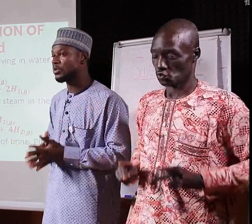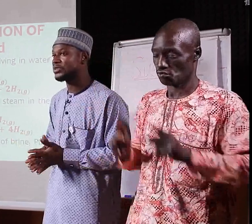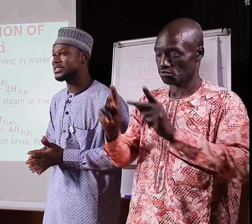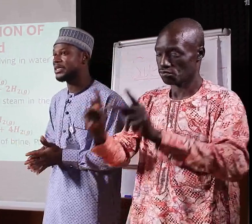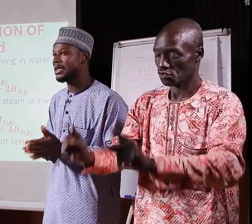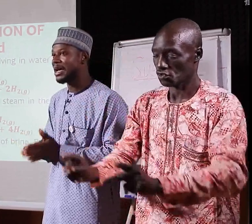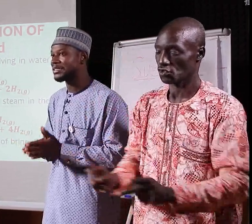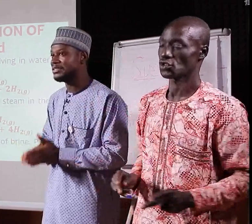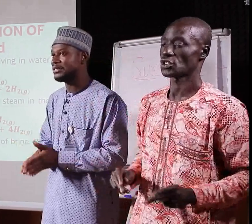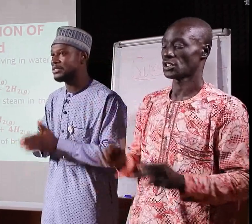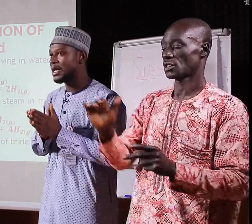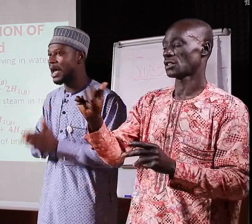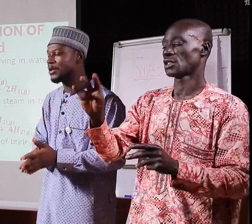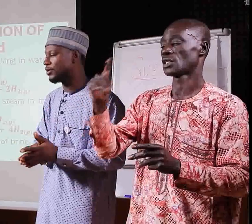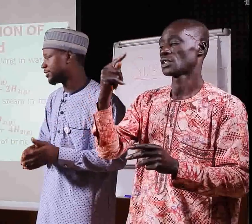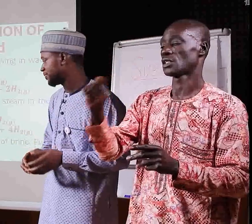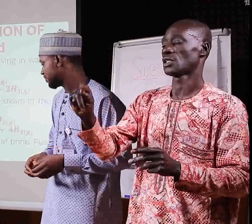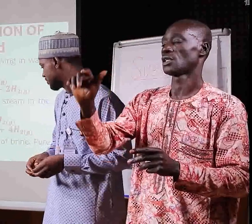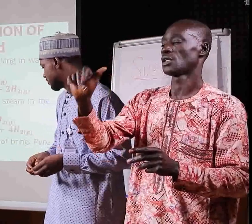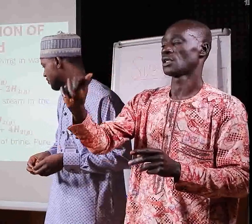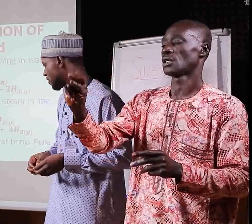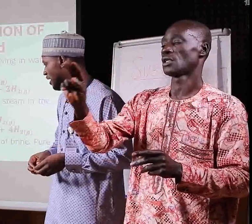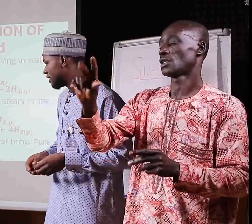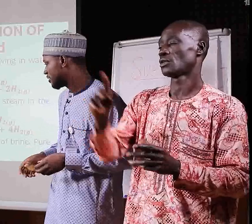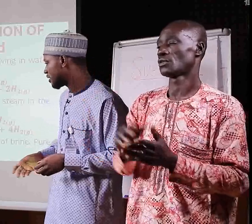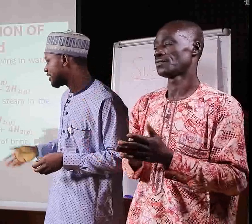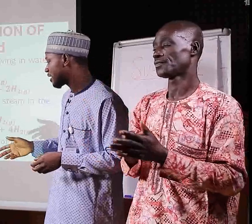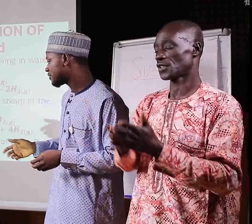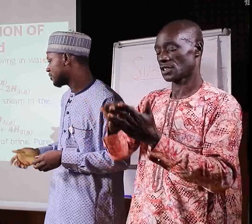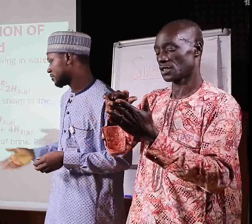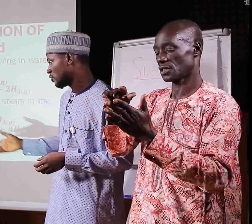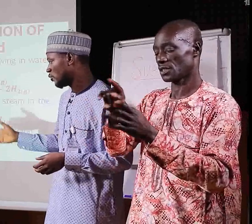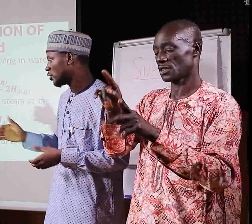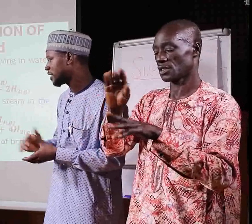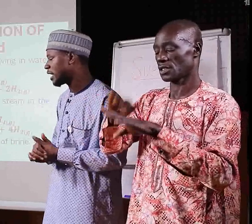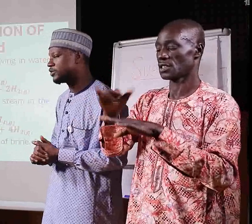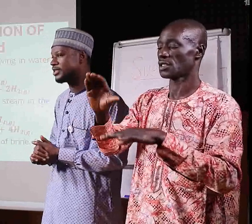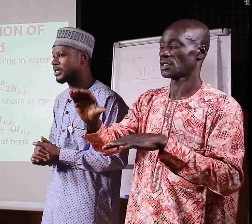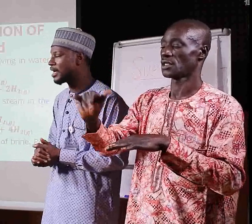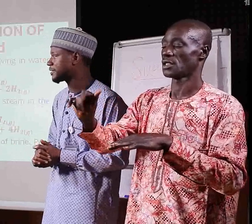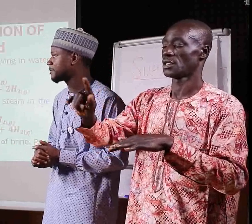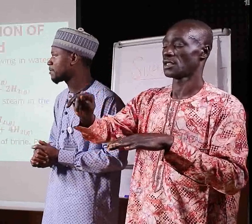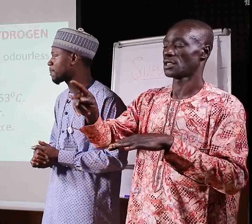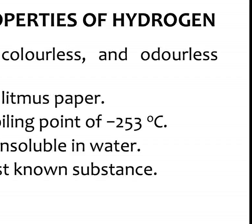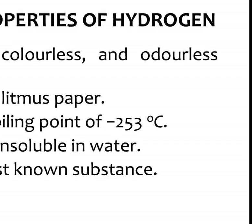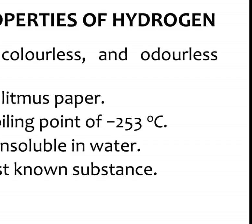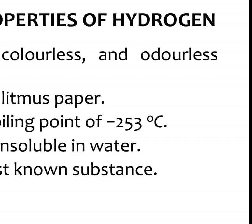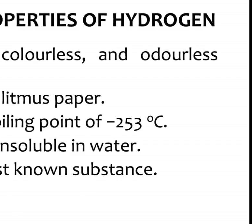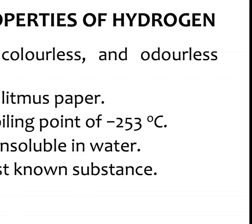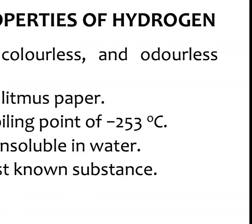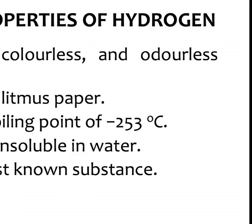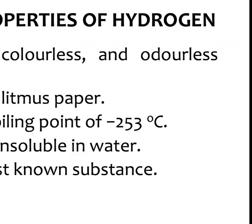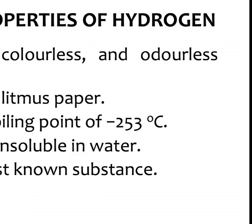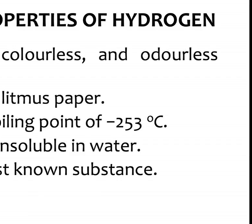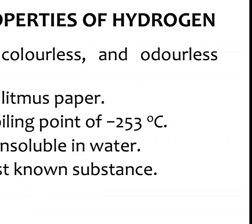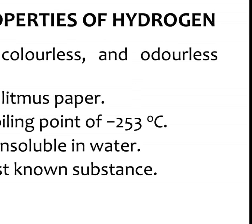will be deposited at the anode. And then at the cathode, we obtain hydrogen gas. Having